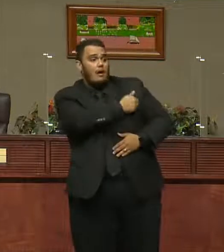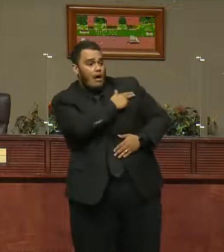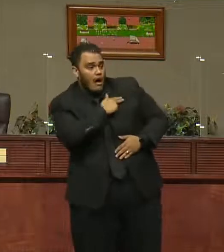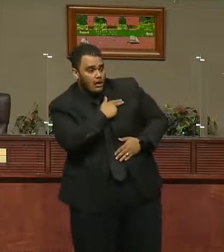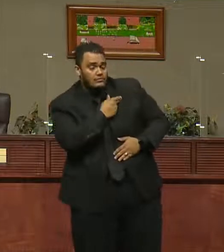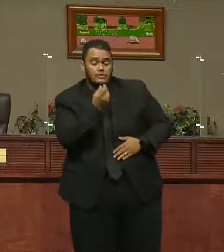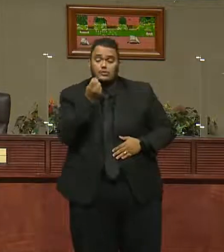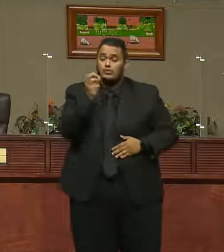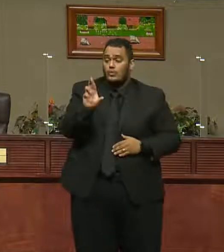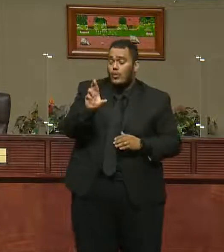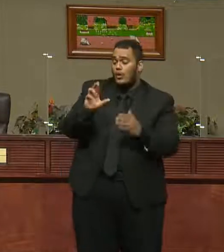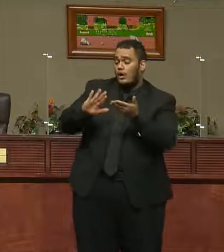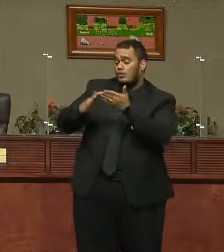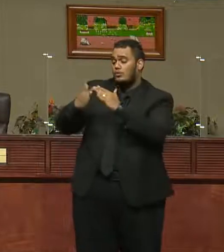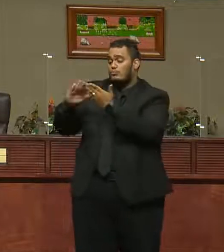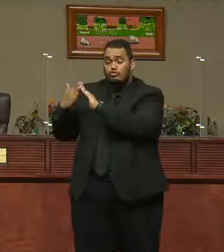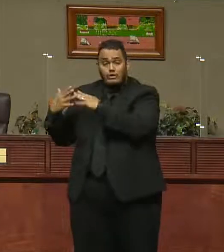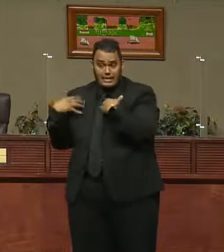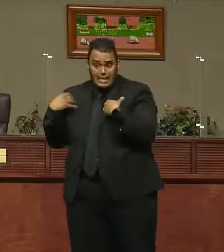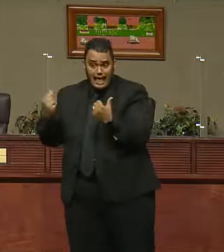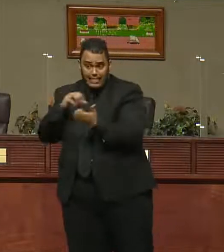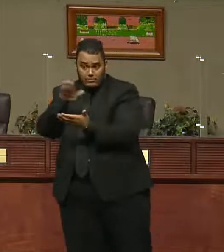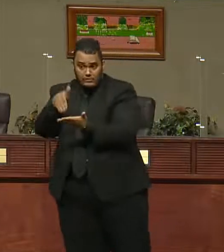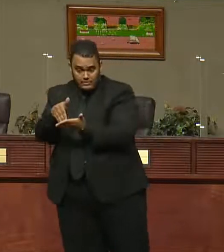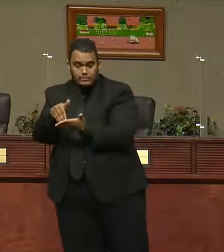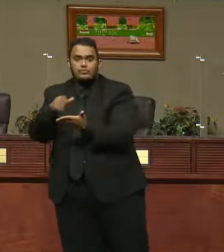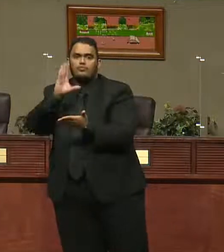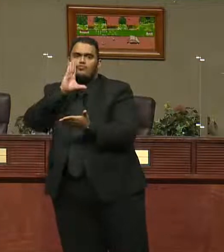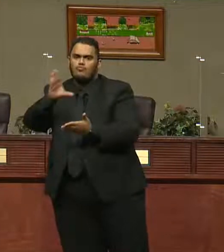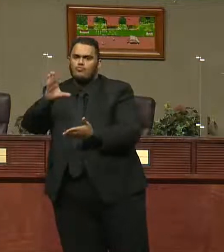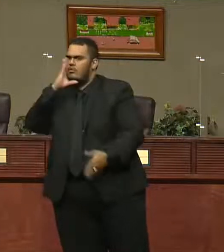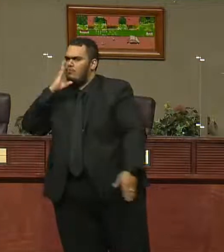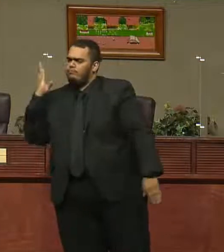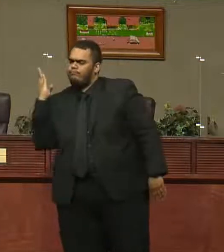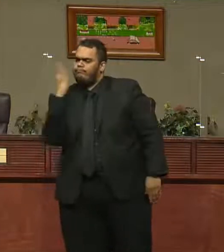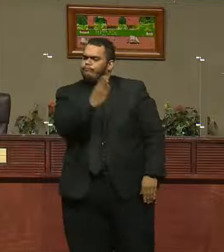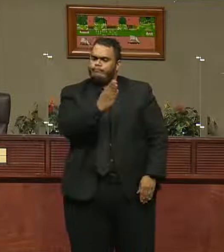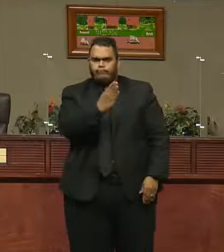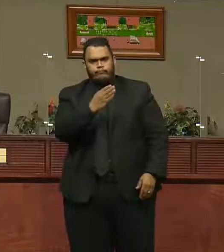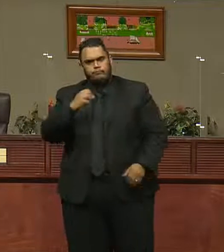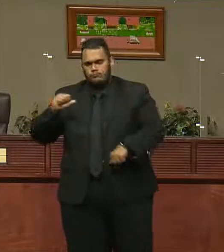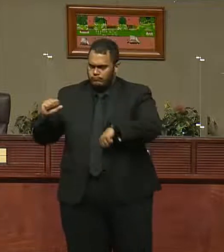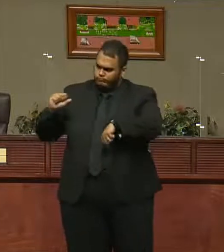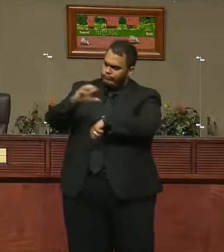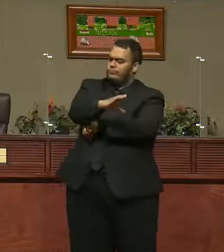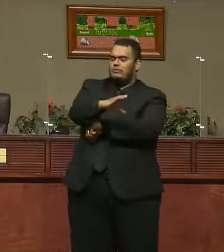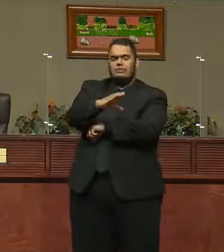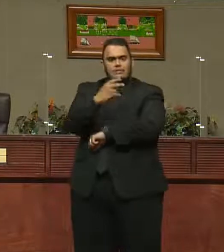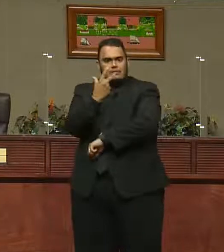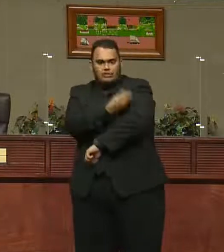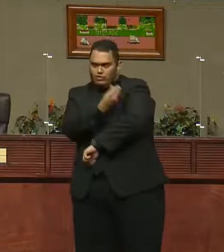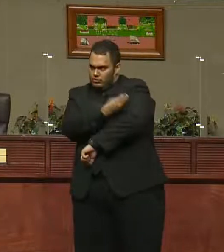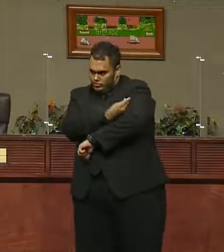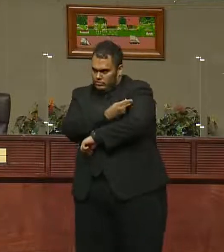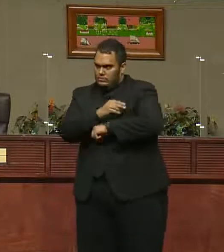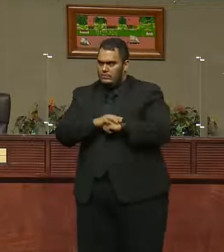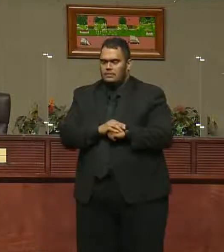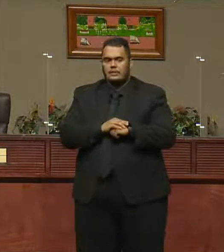or community health centers will be getting direct allocations that will not be